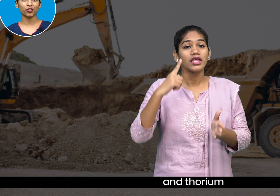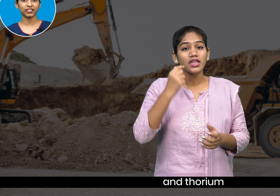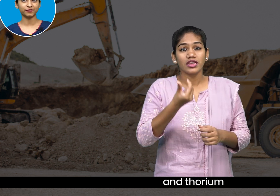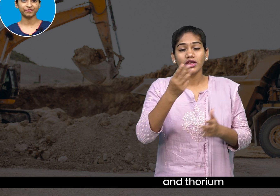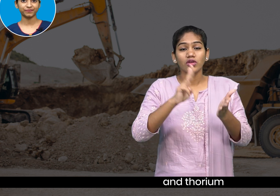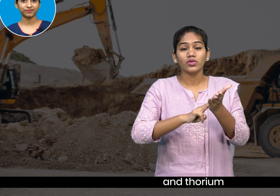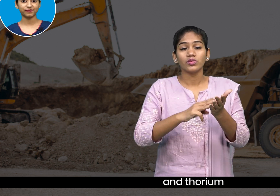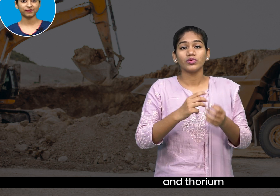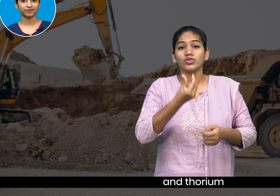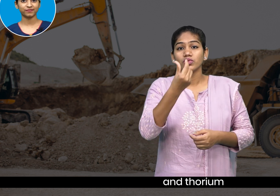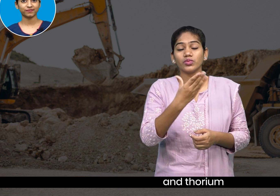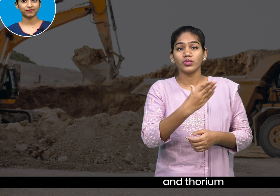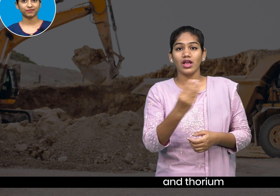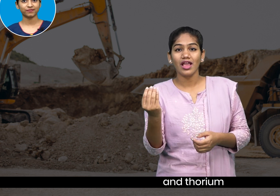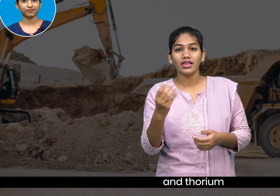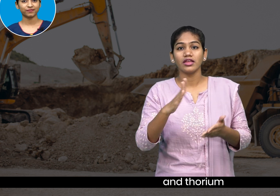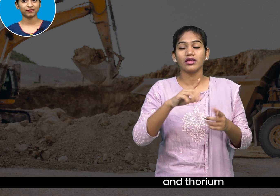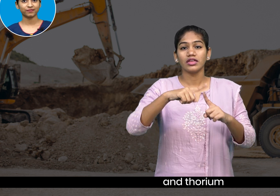and thorium.